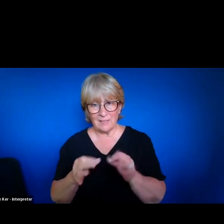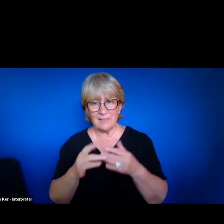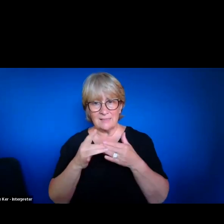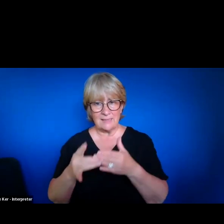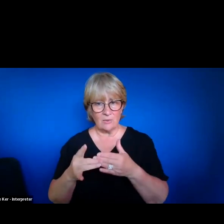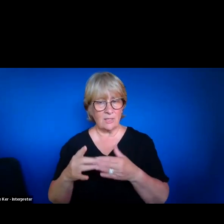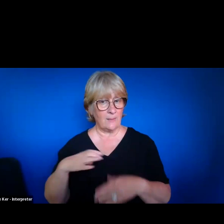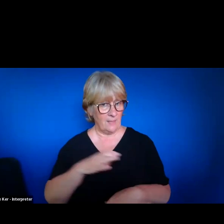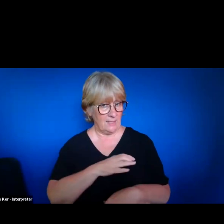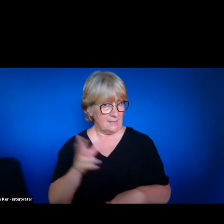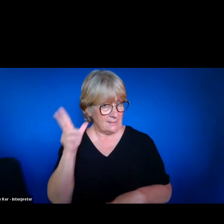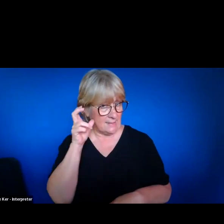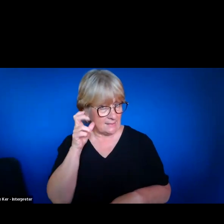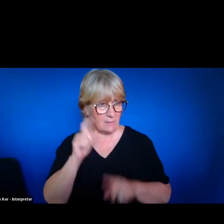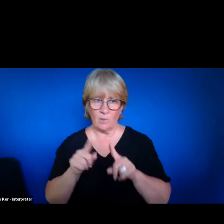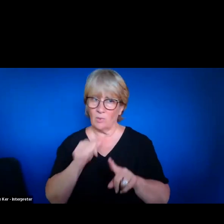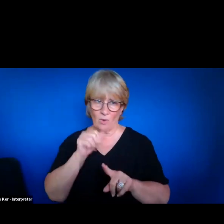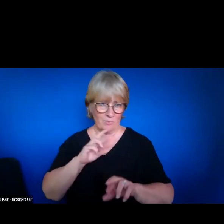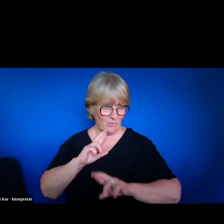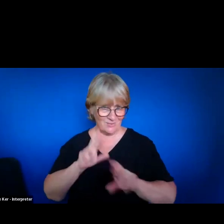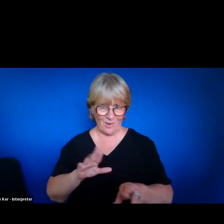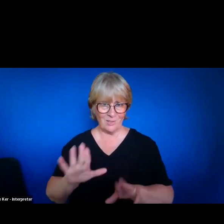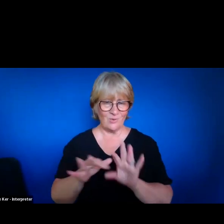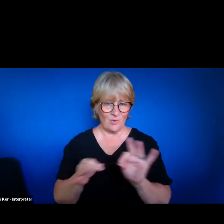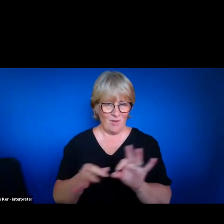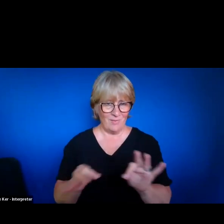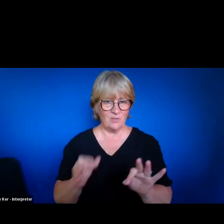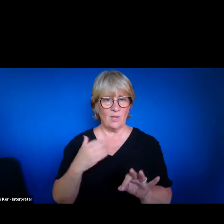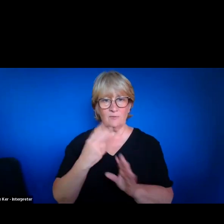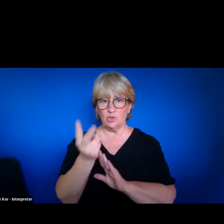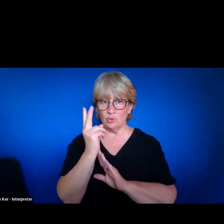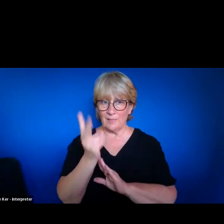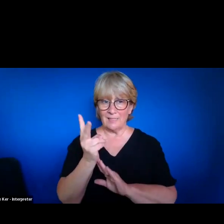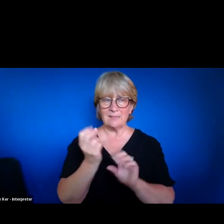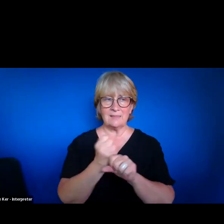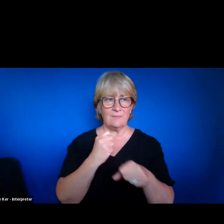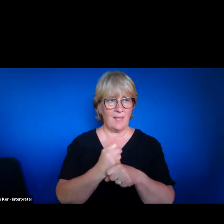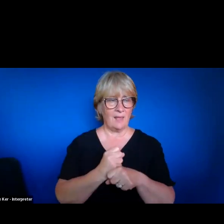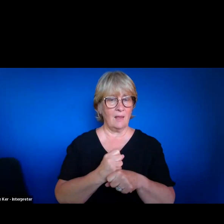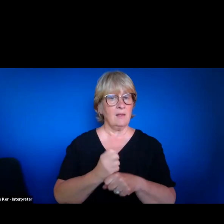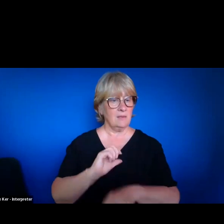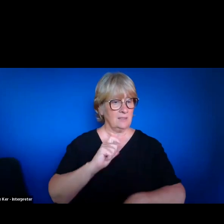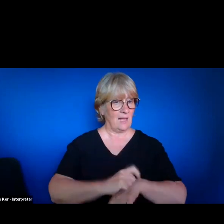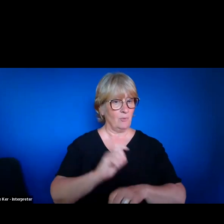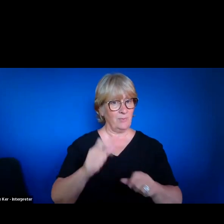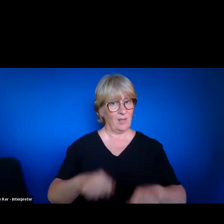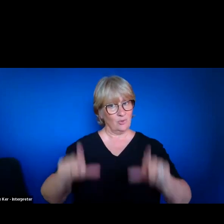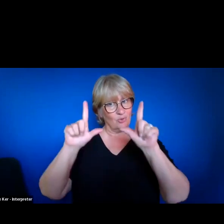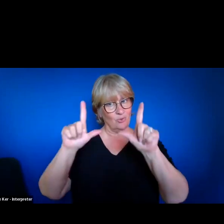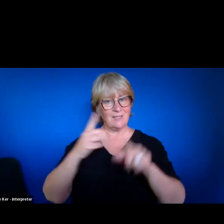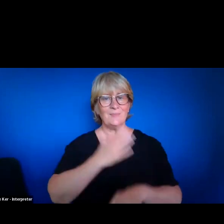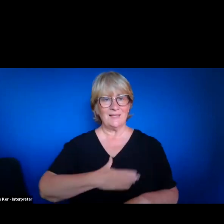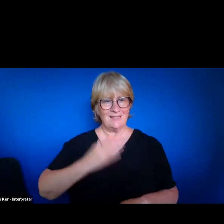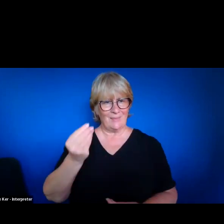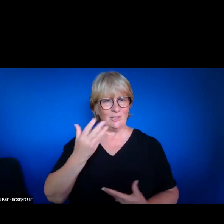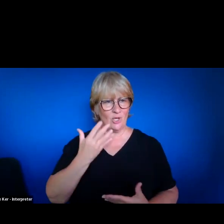listening, but will not be responding to your comment. You will have 2 minutes to make your comment. I'll put the timer on the screen. Please do let me know ahead of